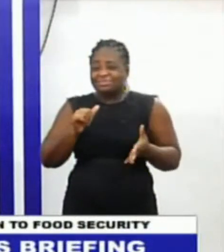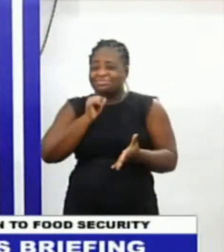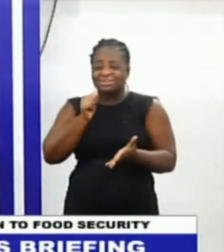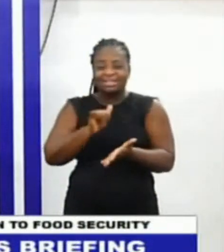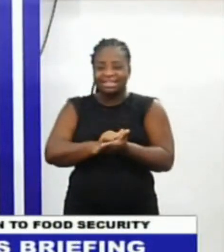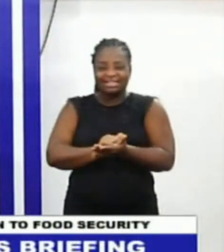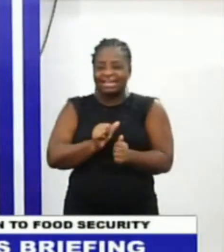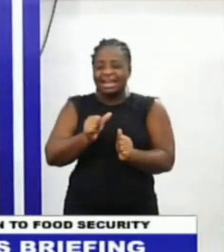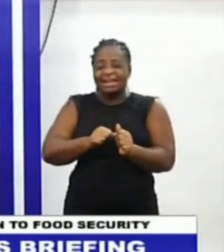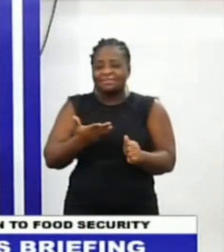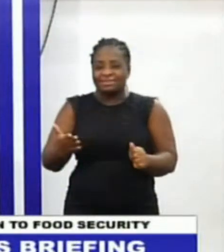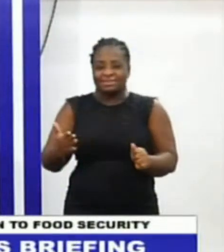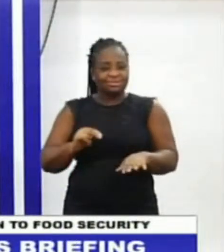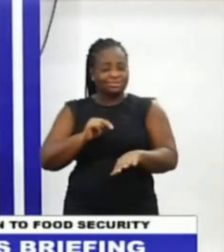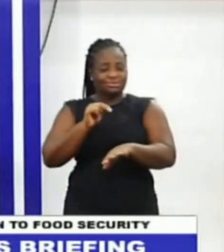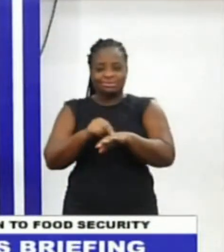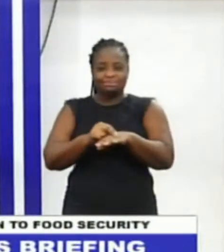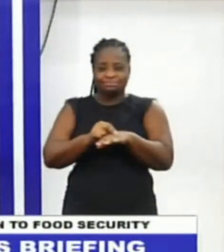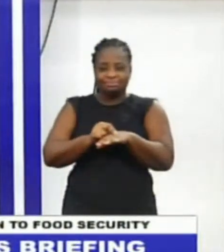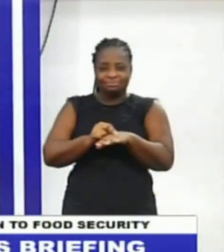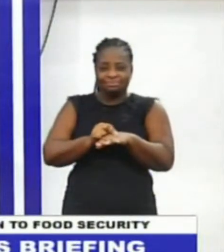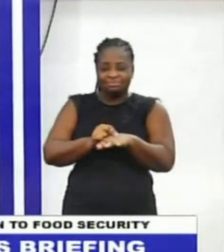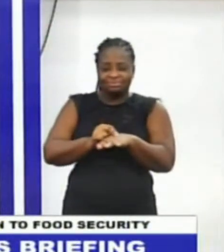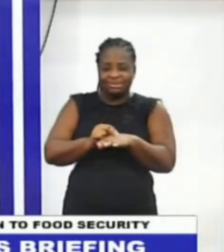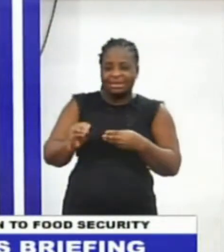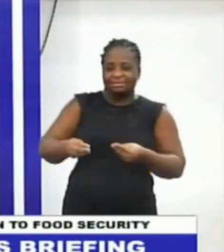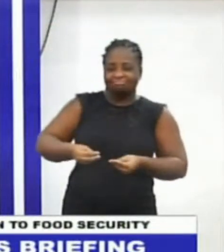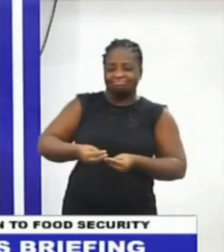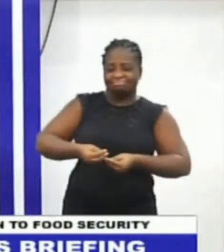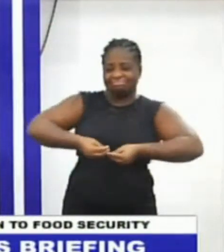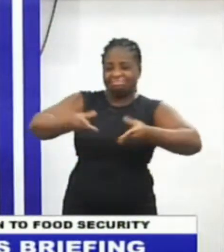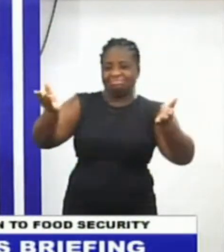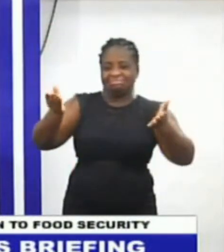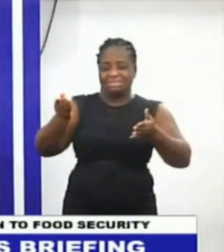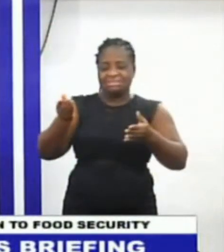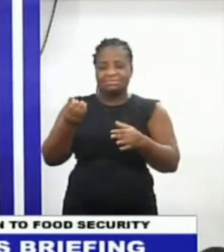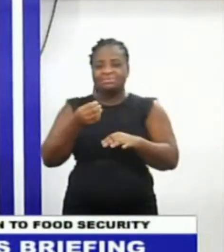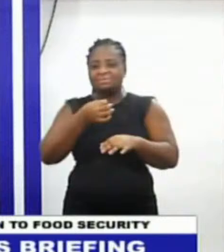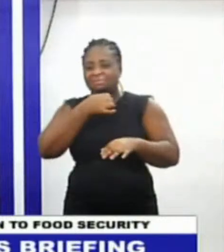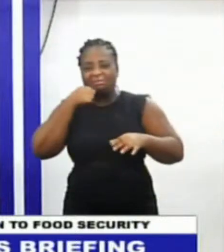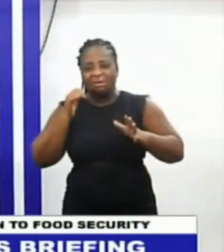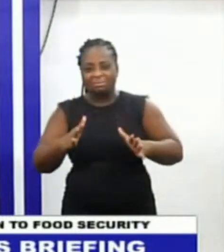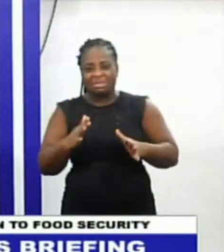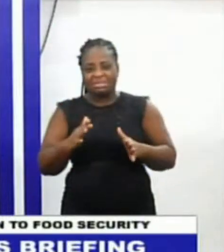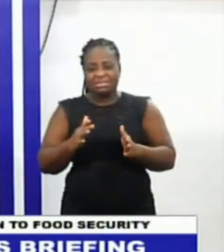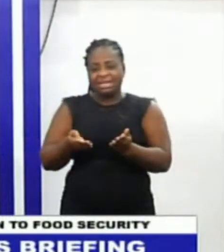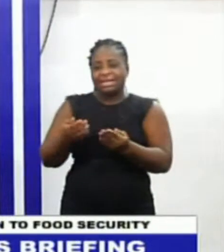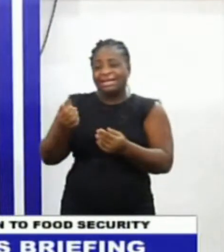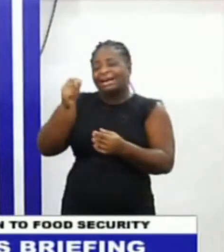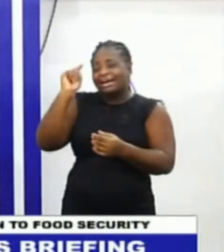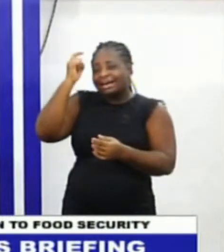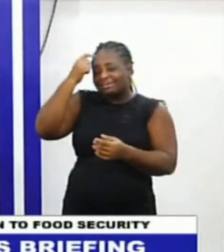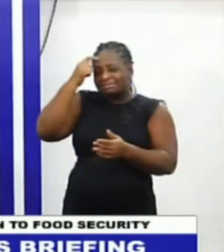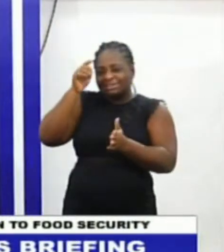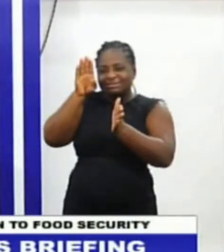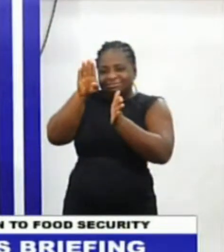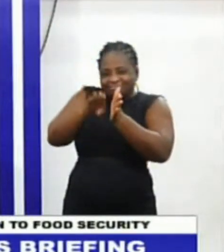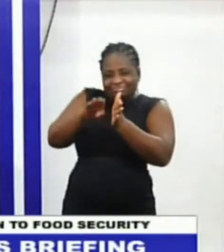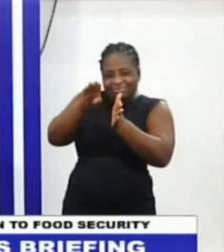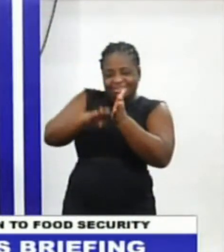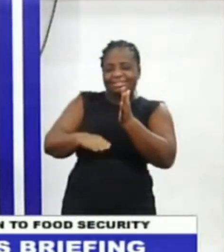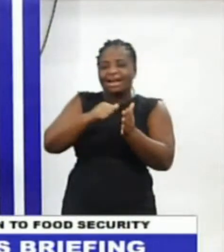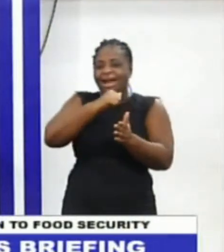Our projections of our supplies to farmers, and as you know, we are subsidizing, this government is subsidizing